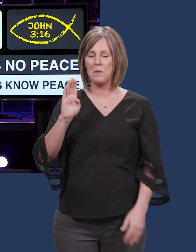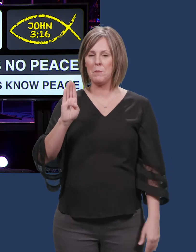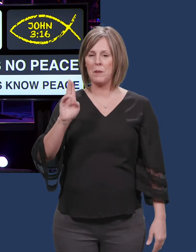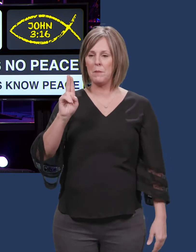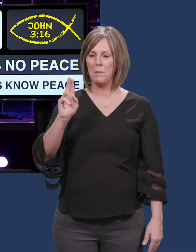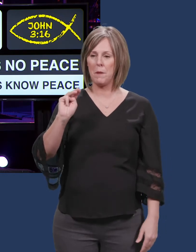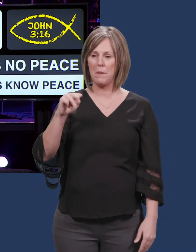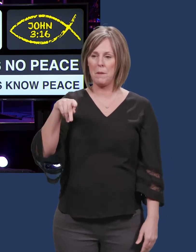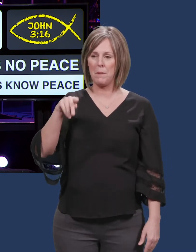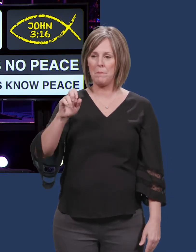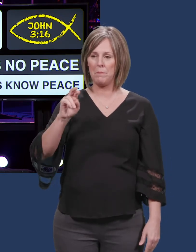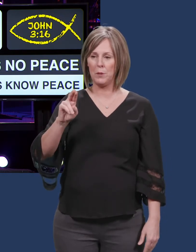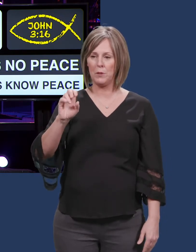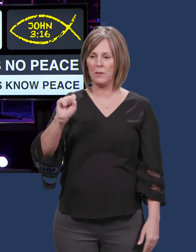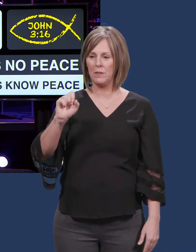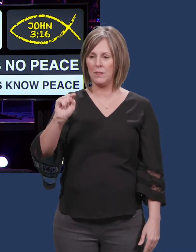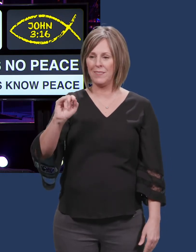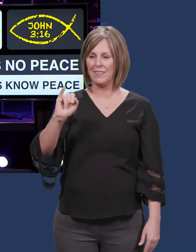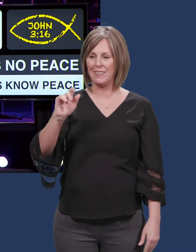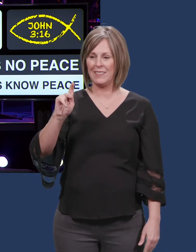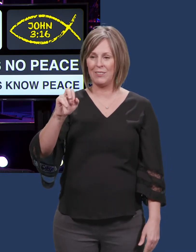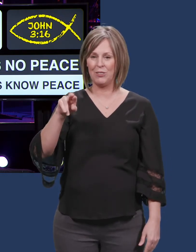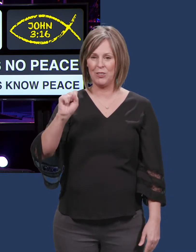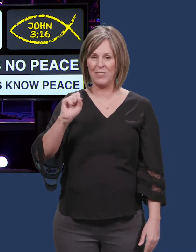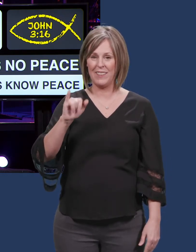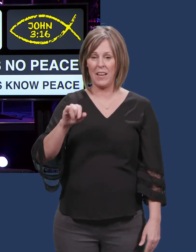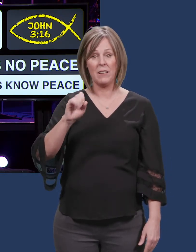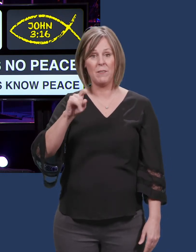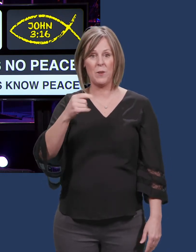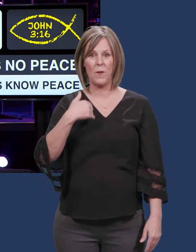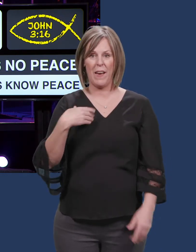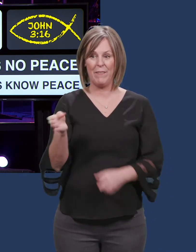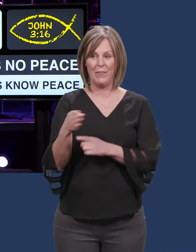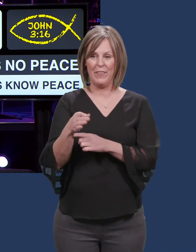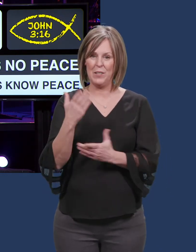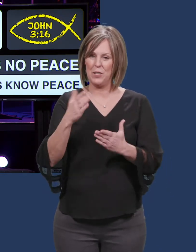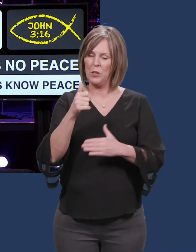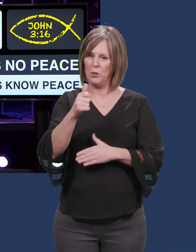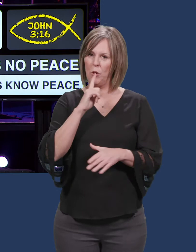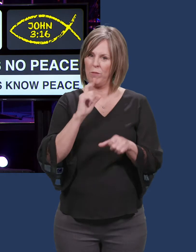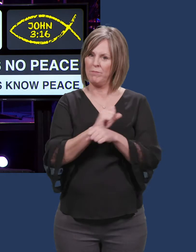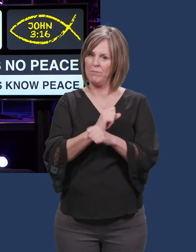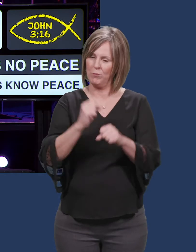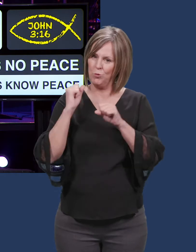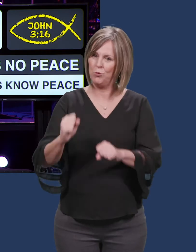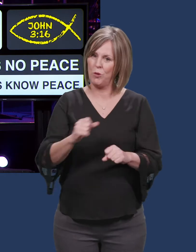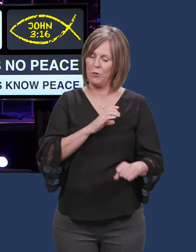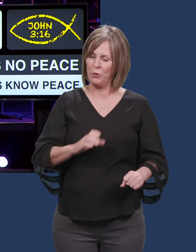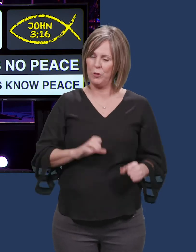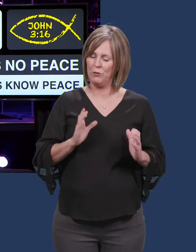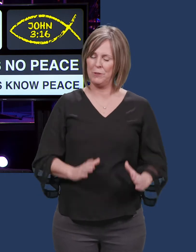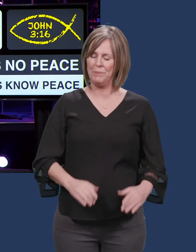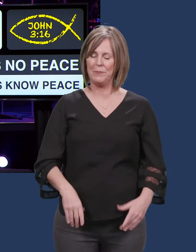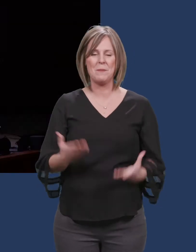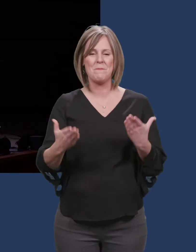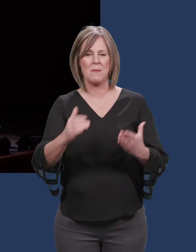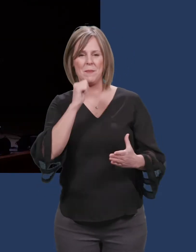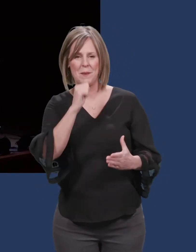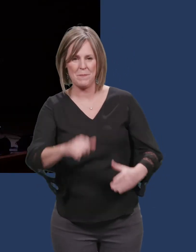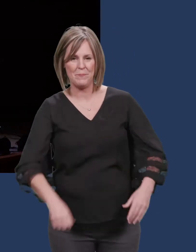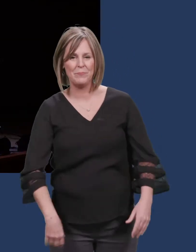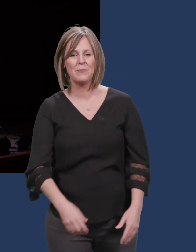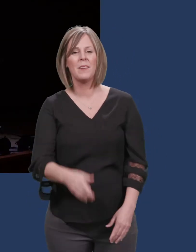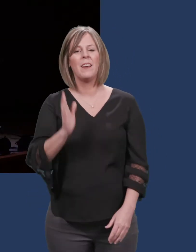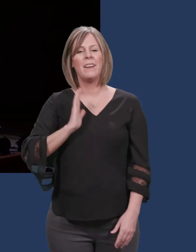in. Maybe not. In 1970, Francis Schaeffer wrote a short little book. Short book,